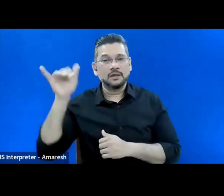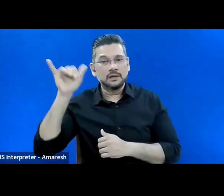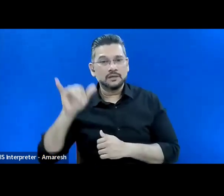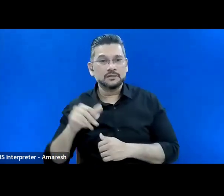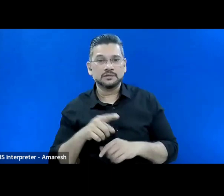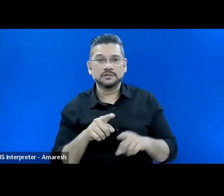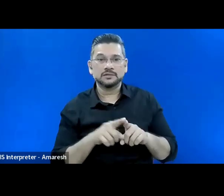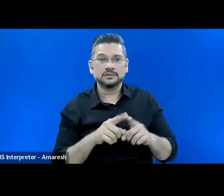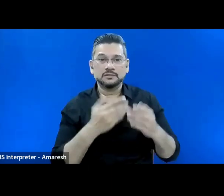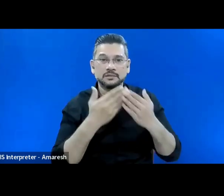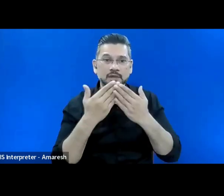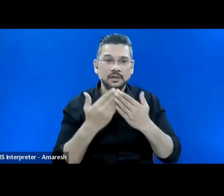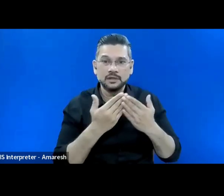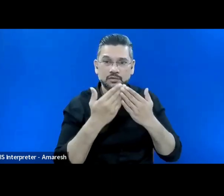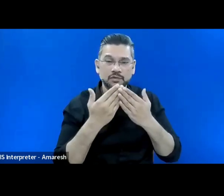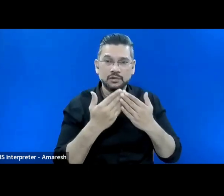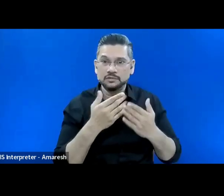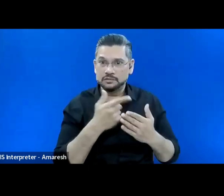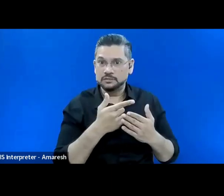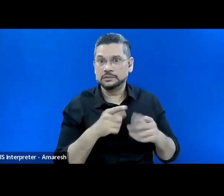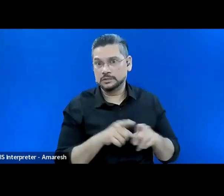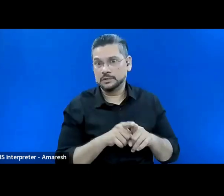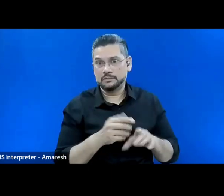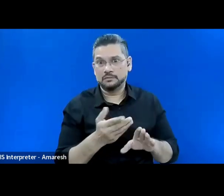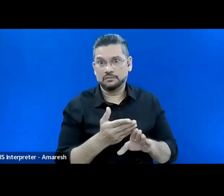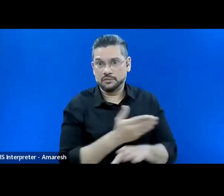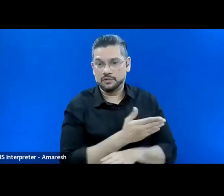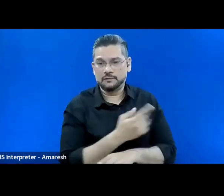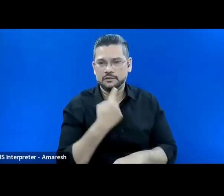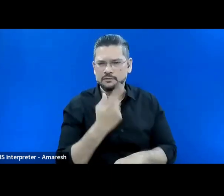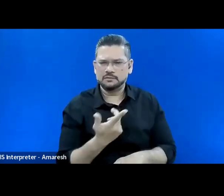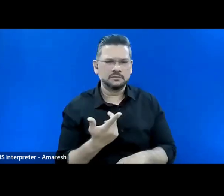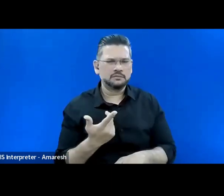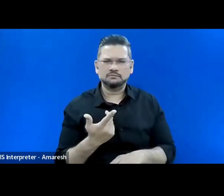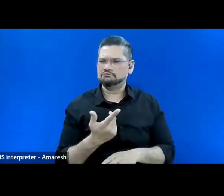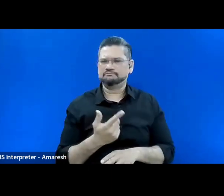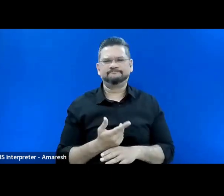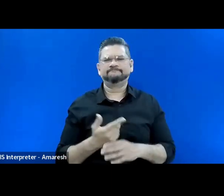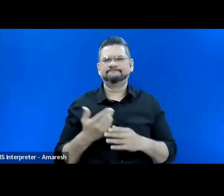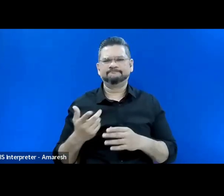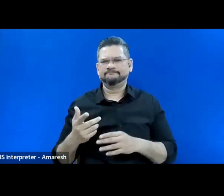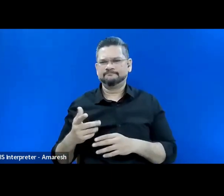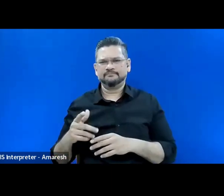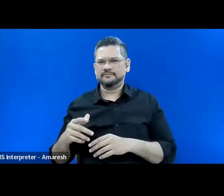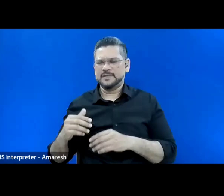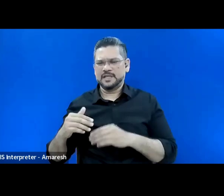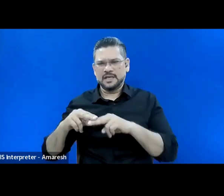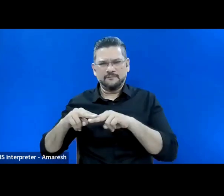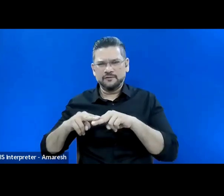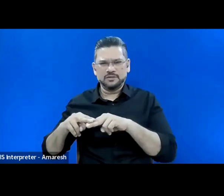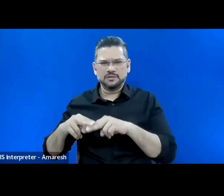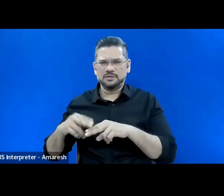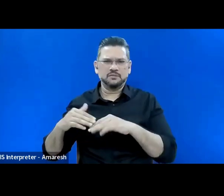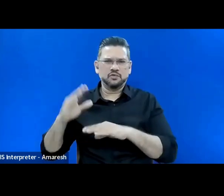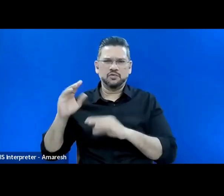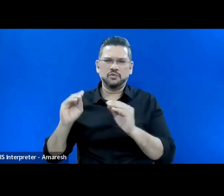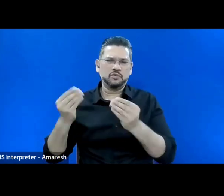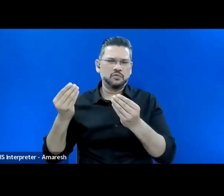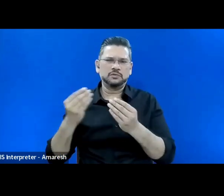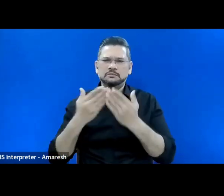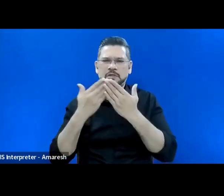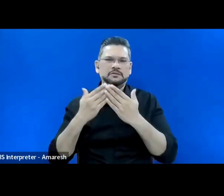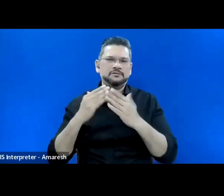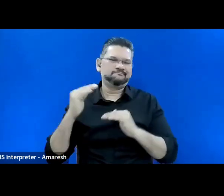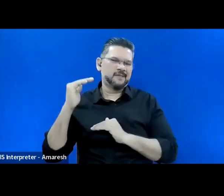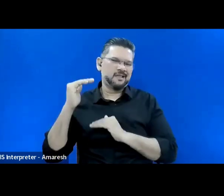on, we have a lack of access to that. Most of the youths in Fiji are really that educated. Some of them are educated,